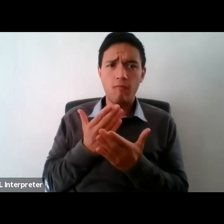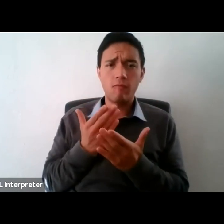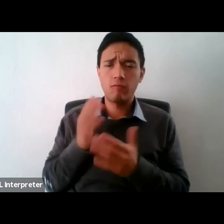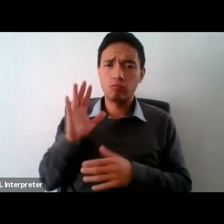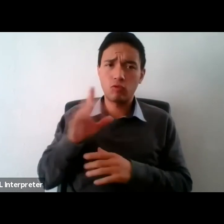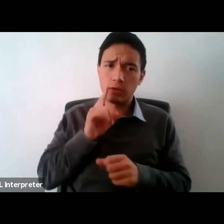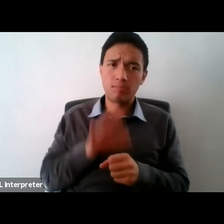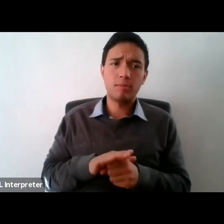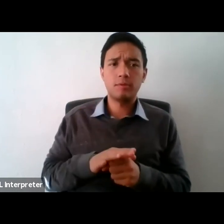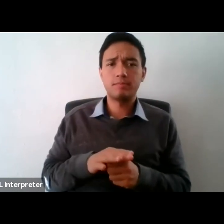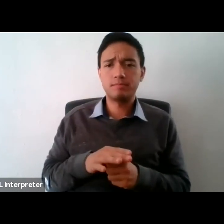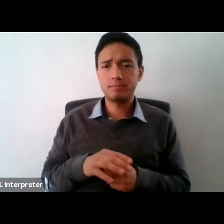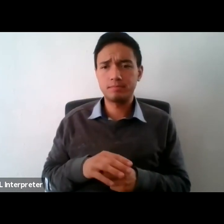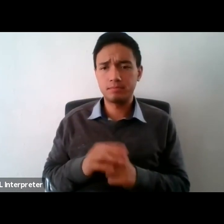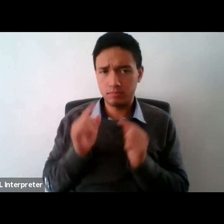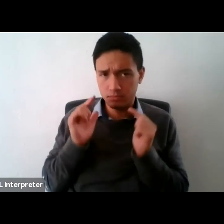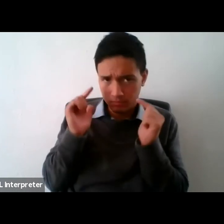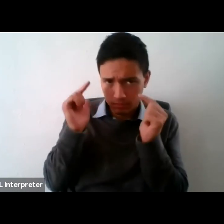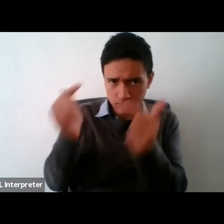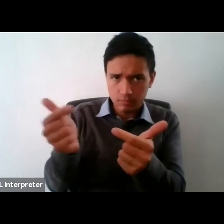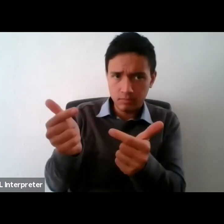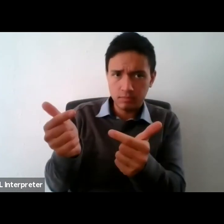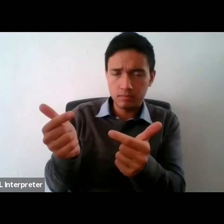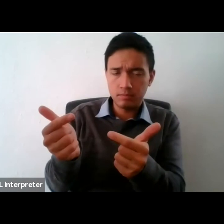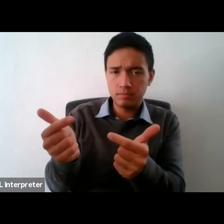yours, Your Excellency.